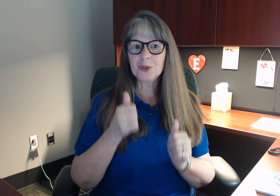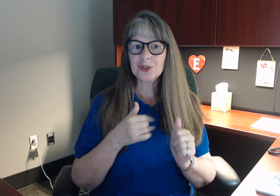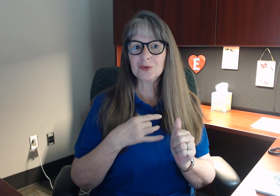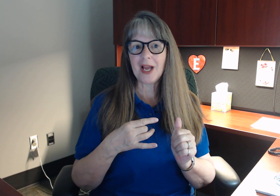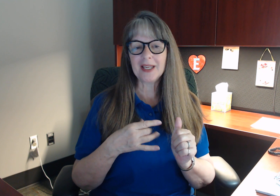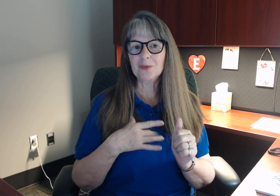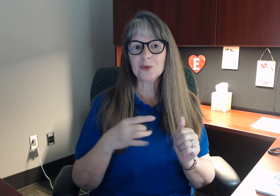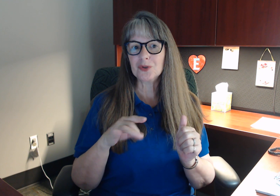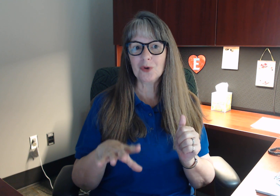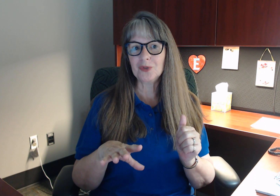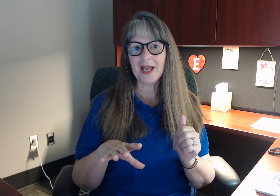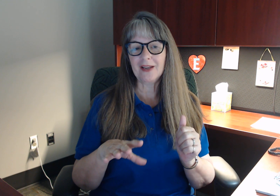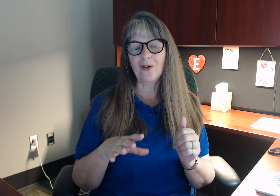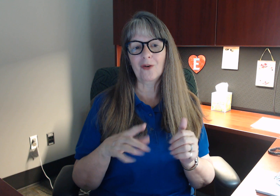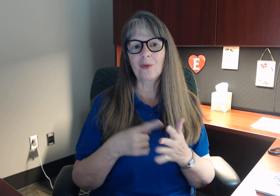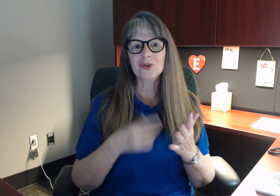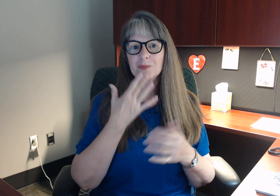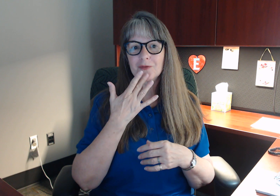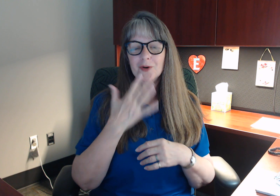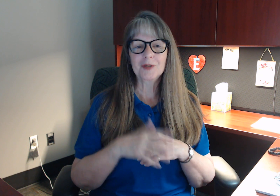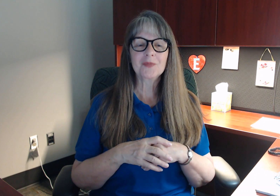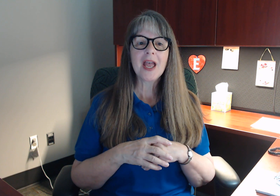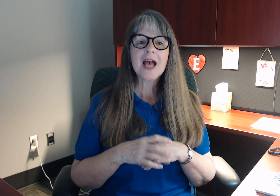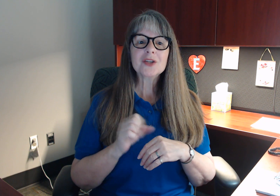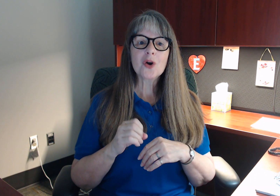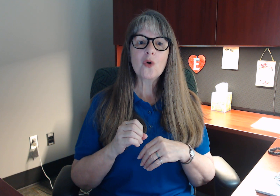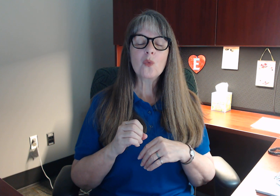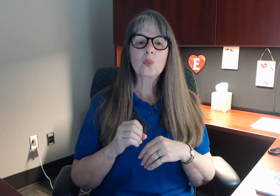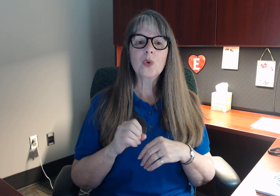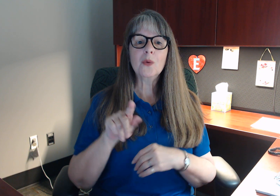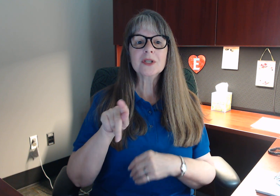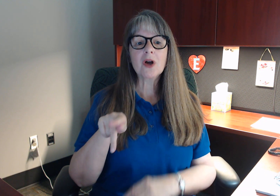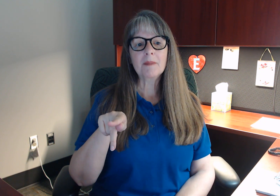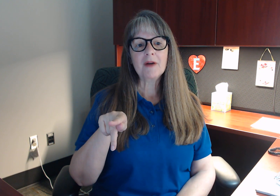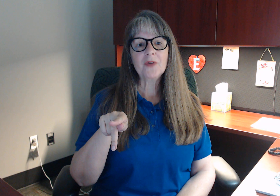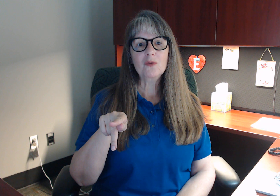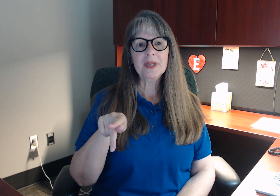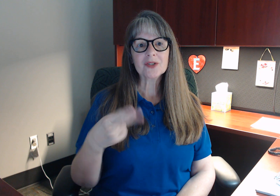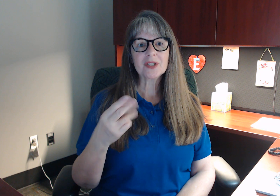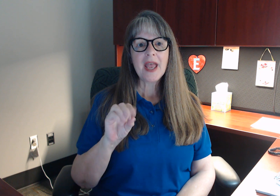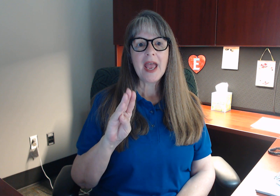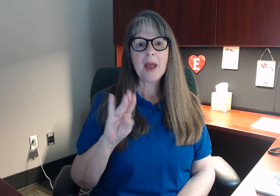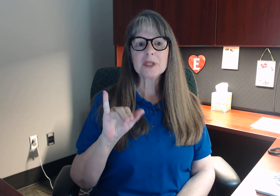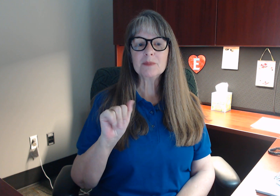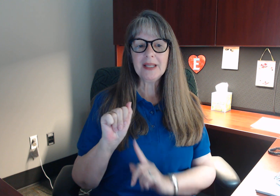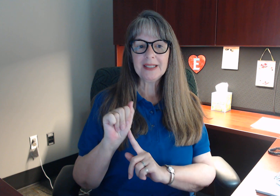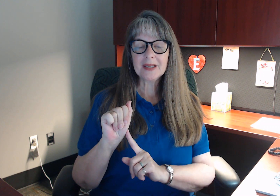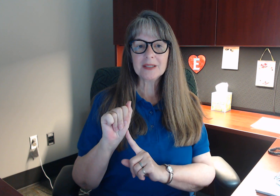you like and which ones you don't like or what you prefer. So we're going to talk about phobias, and I'm spelling it because I'm going to